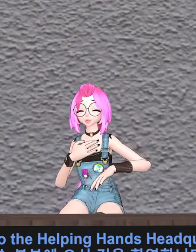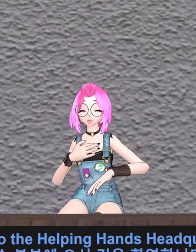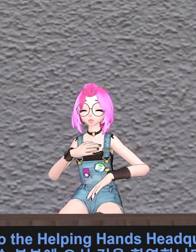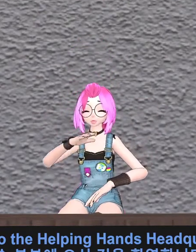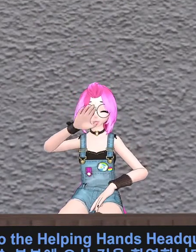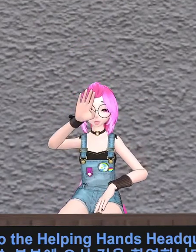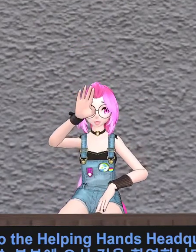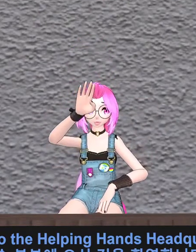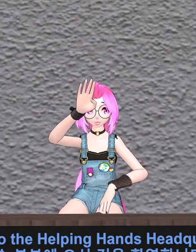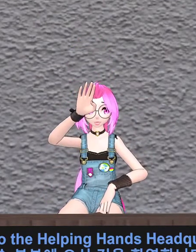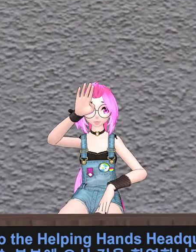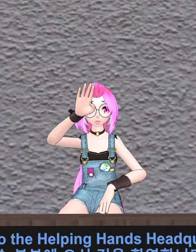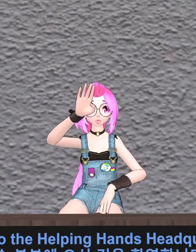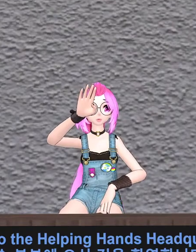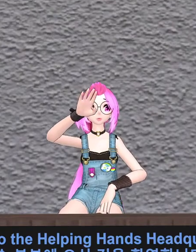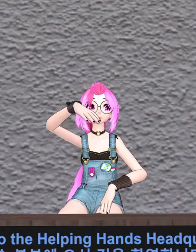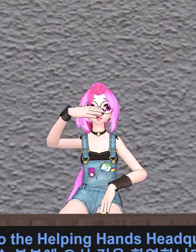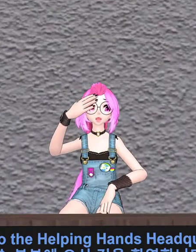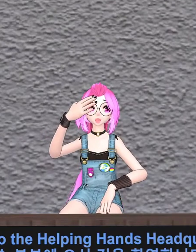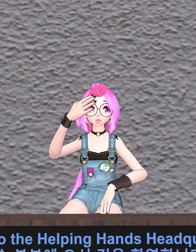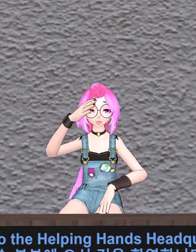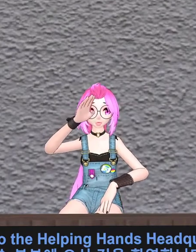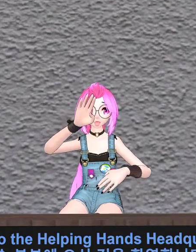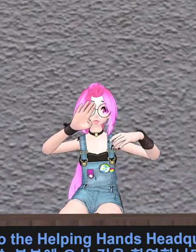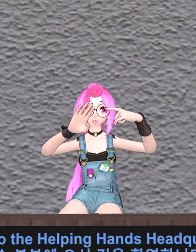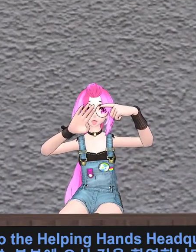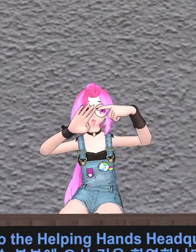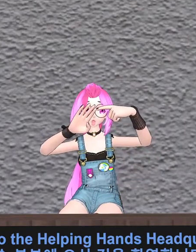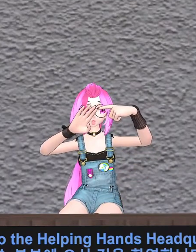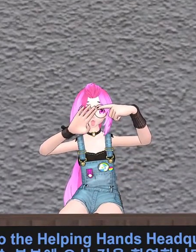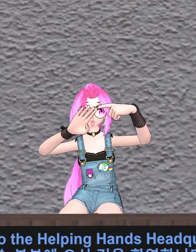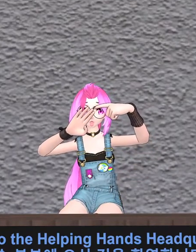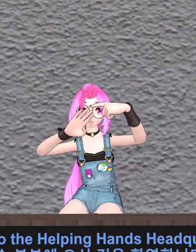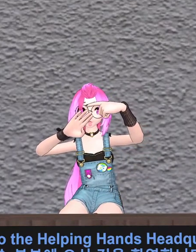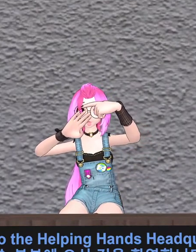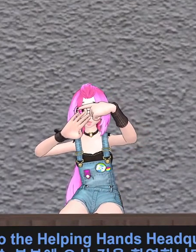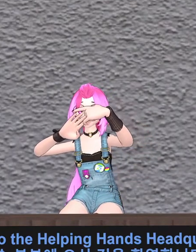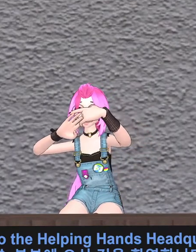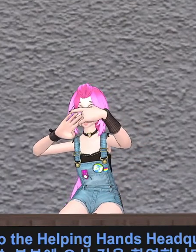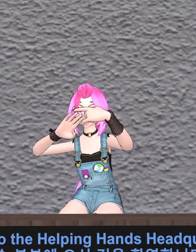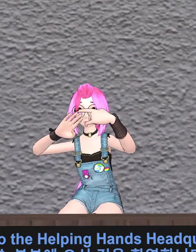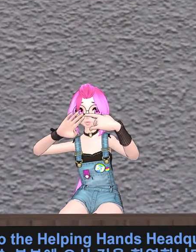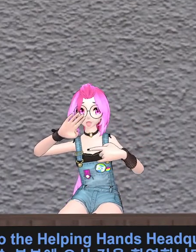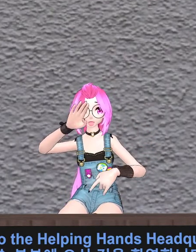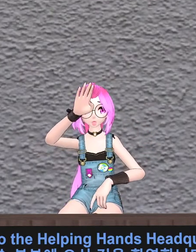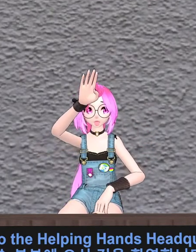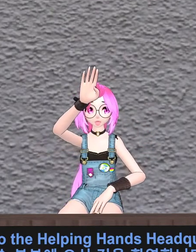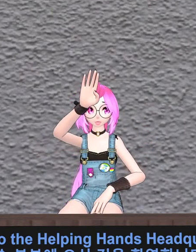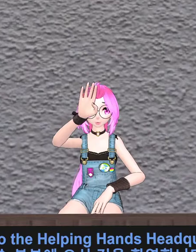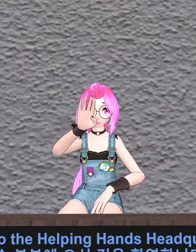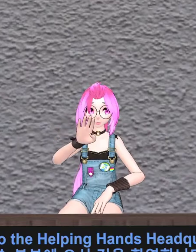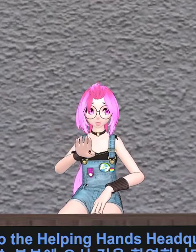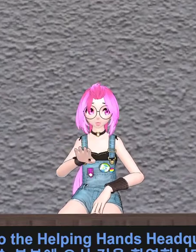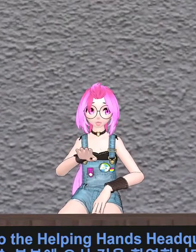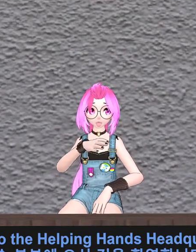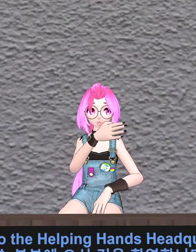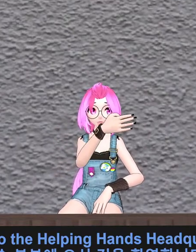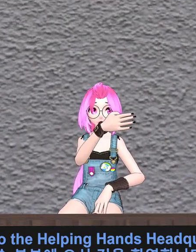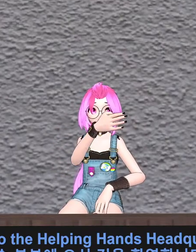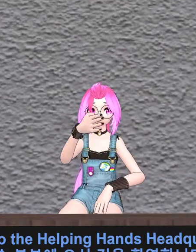plaid kilts. So if you think of the design of plaid, imagine each of your fingers drawing a line. You're drawing a line